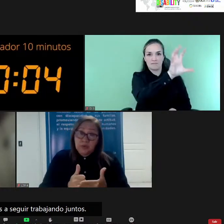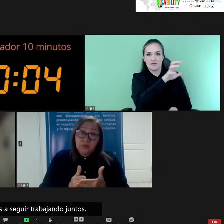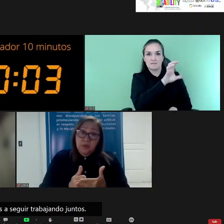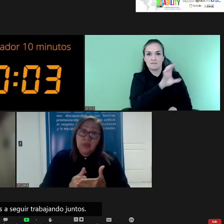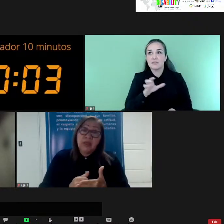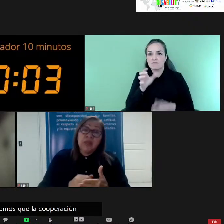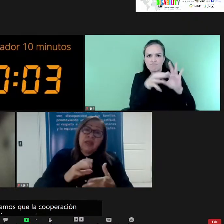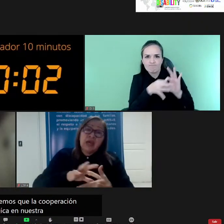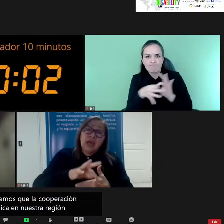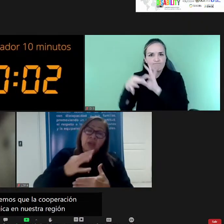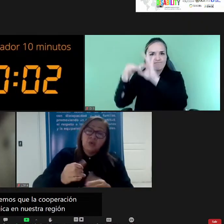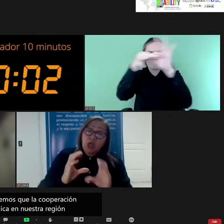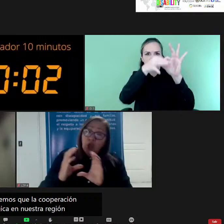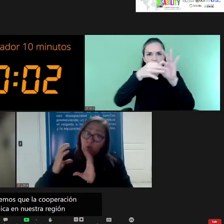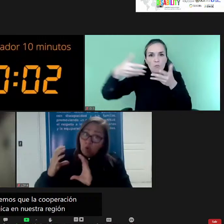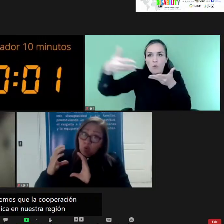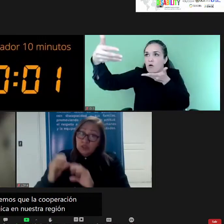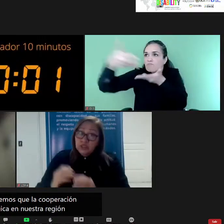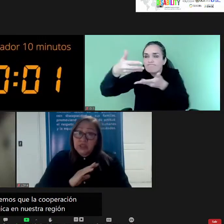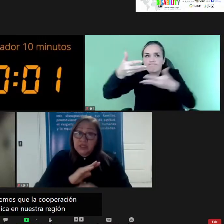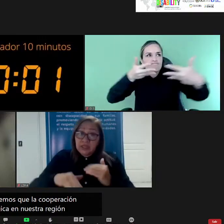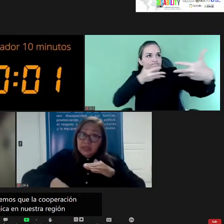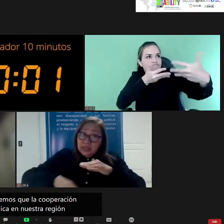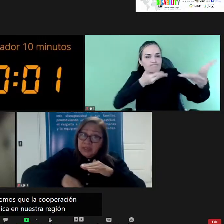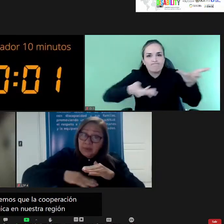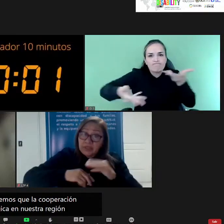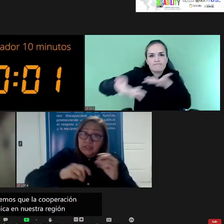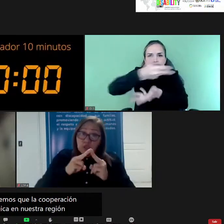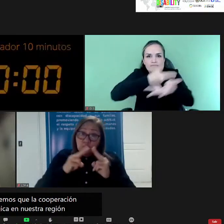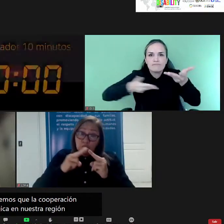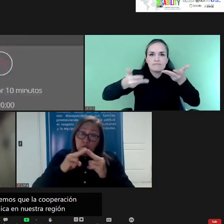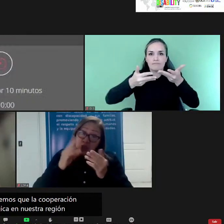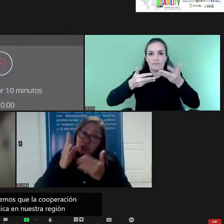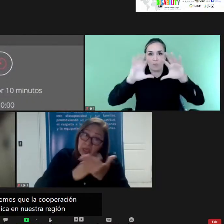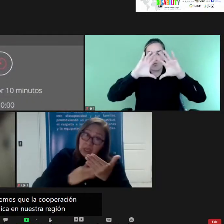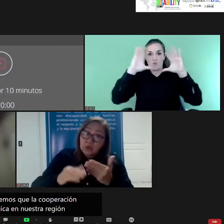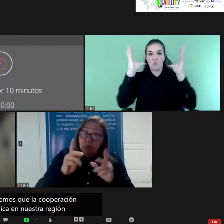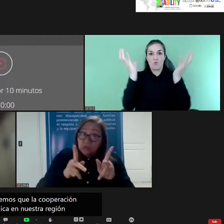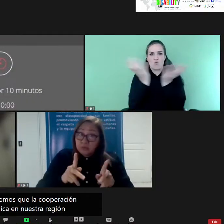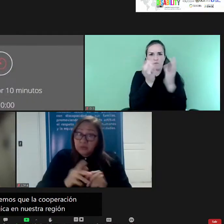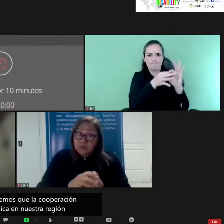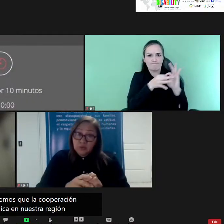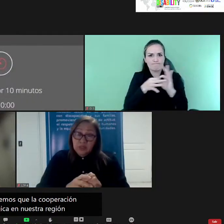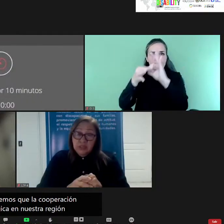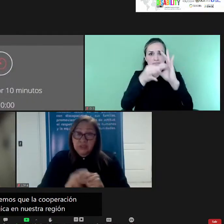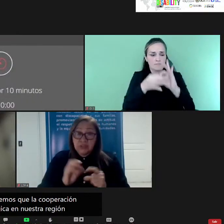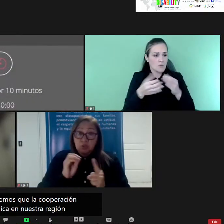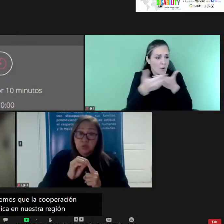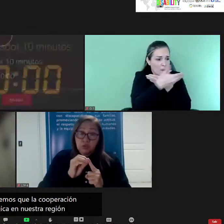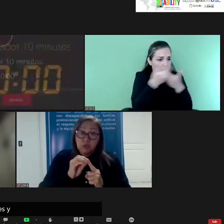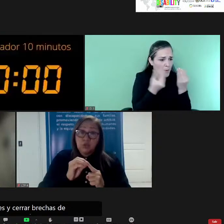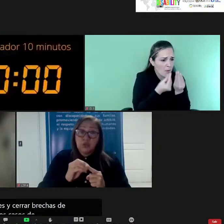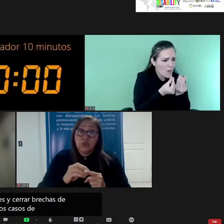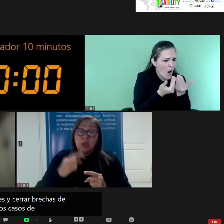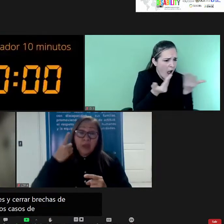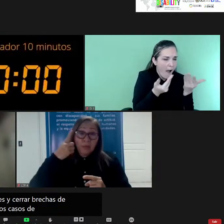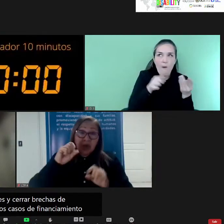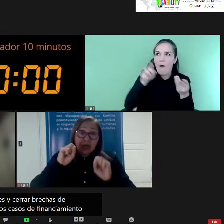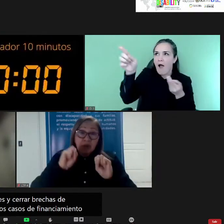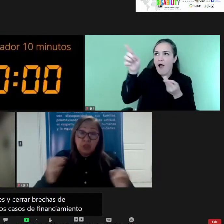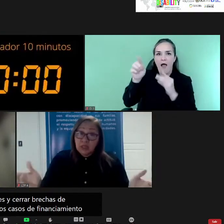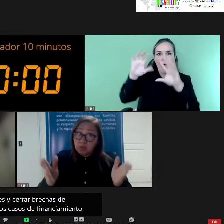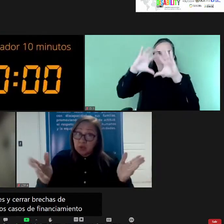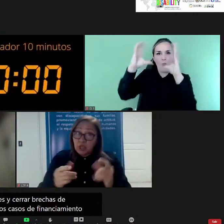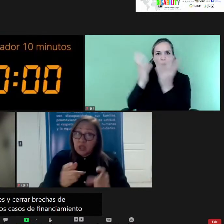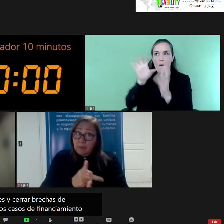um strategic in the region as it allows us to close knowledge gaps and funding gaps